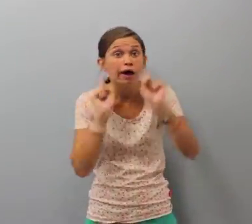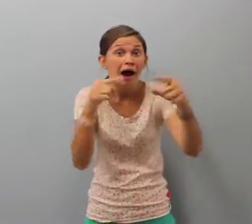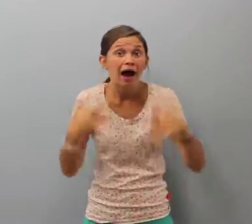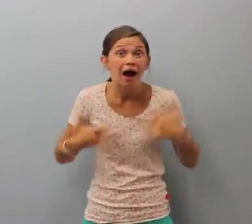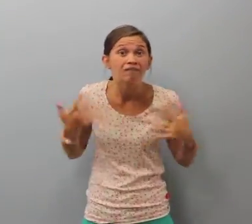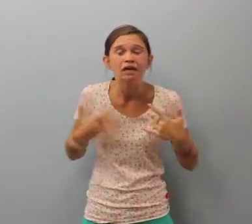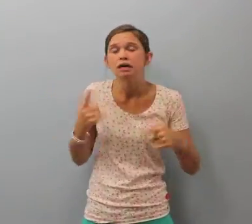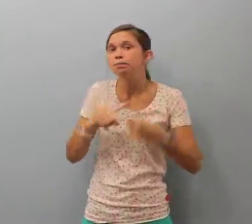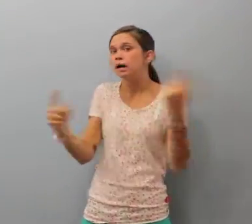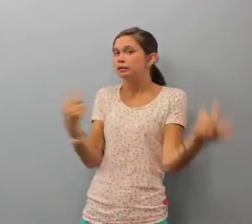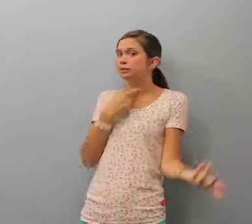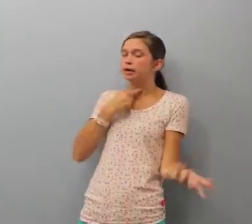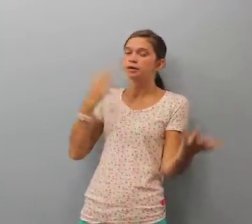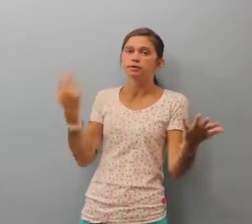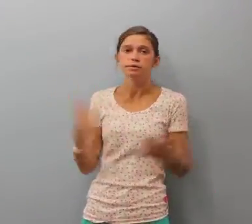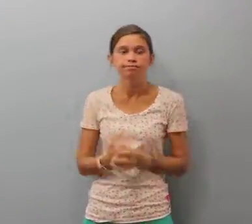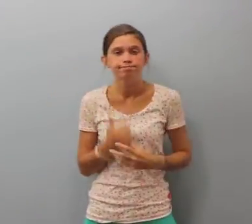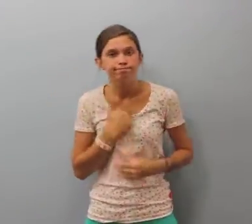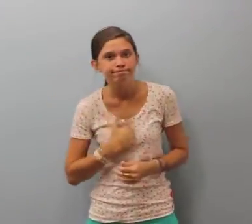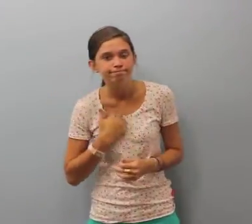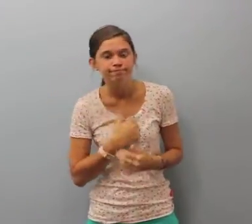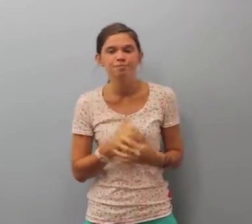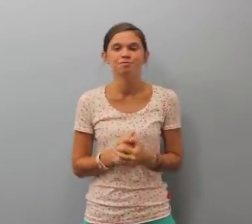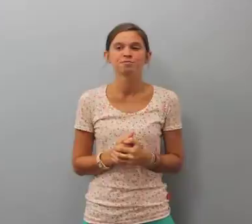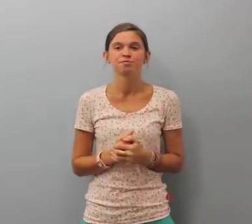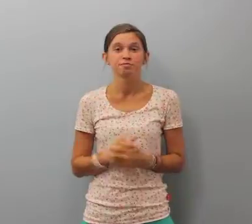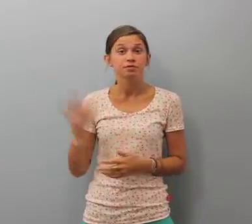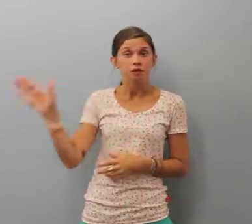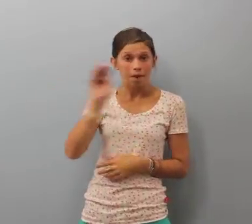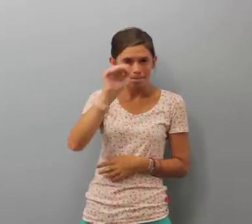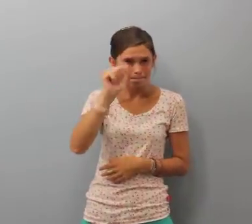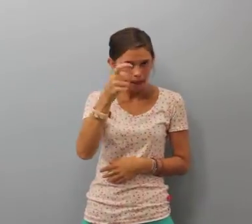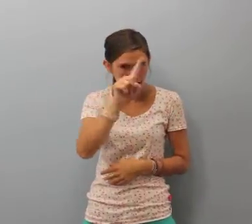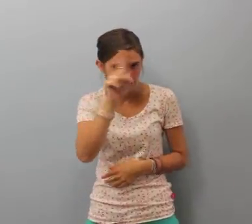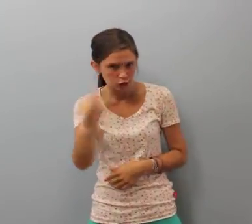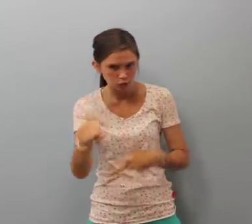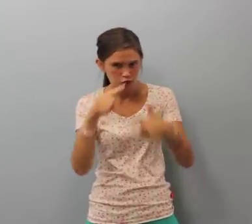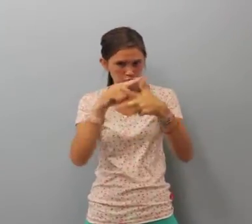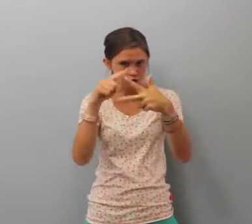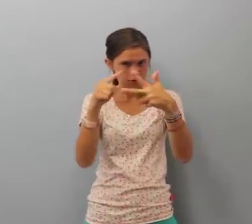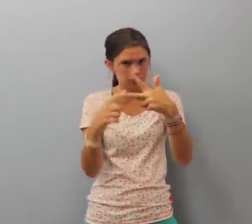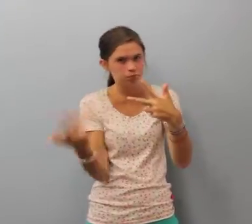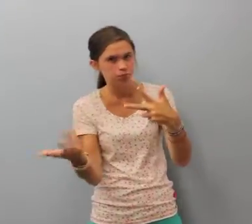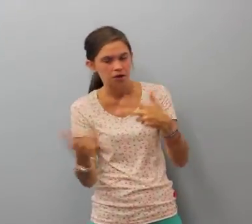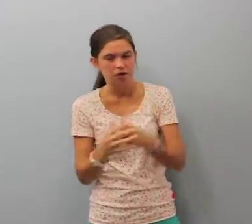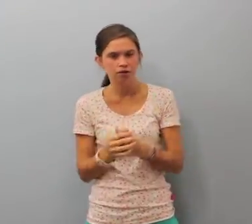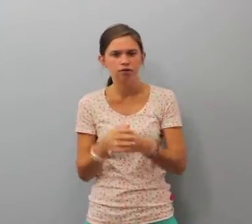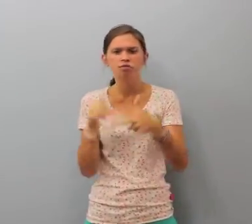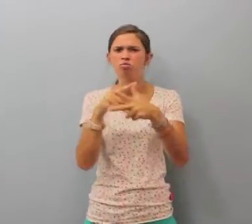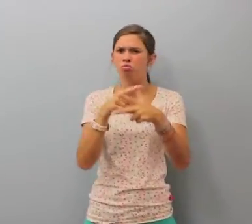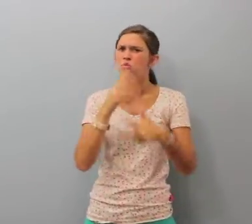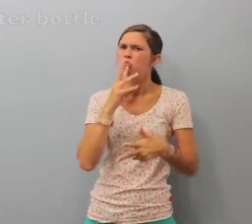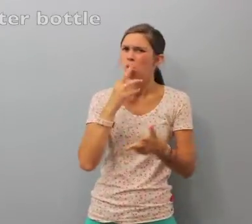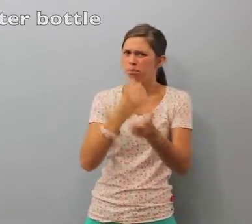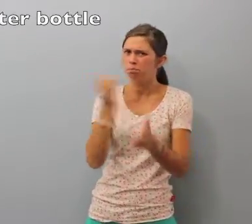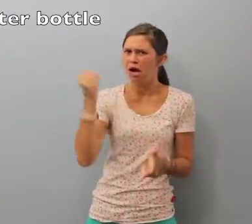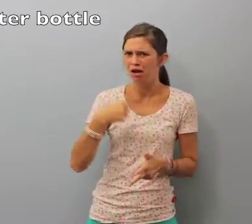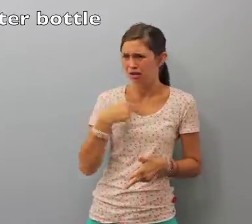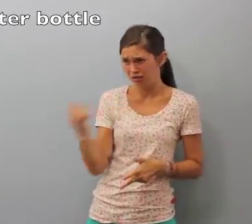work, so she feels stuck, so she can't be in touch with so many people as what she'd like. If she